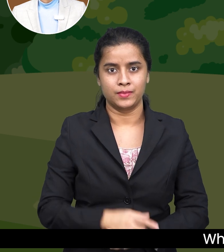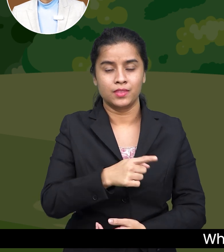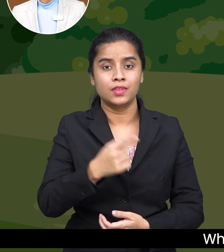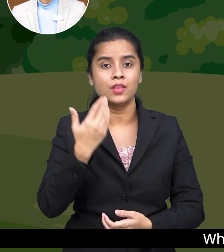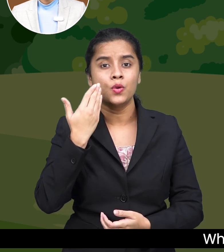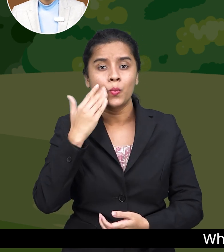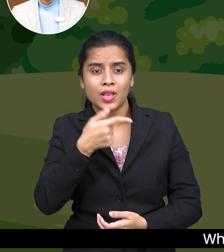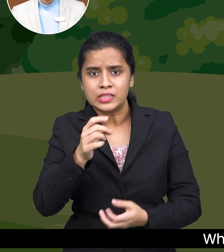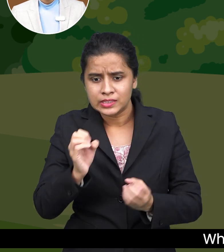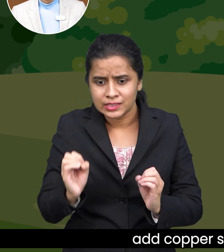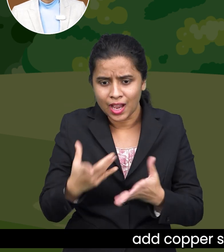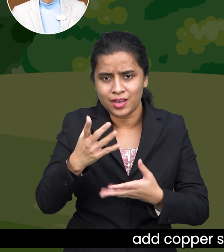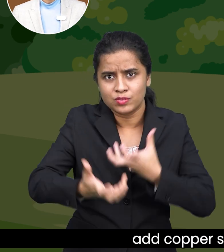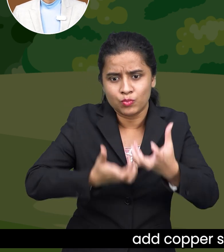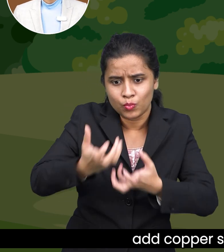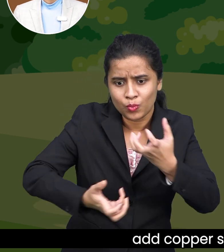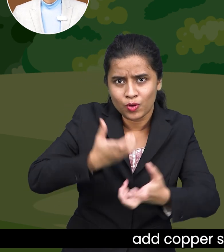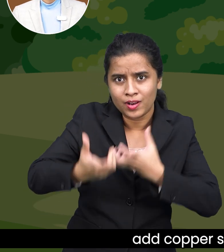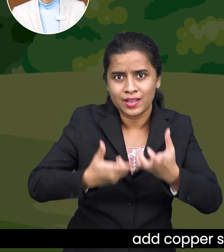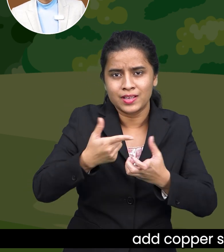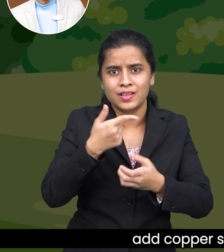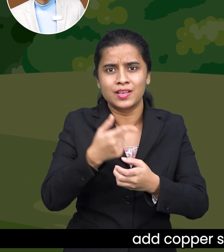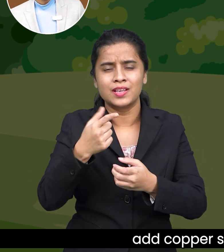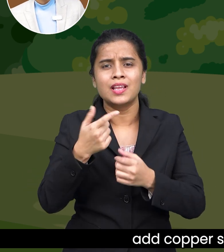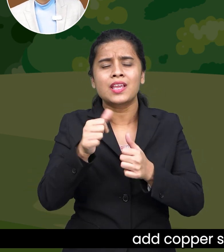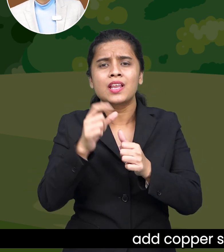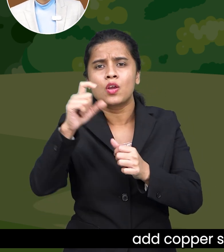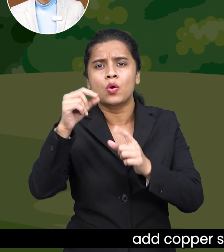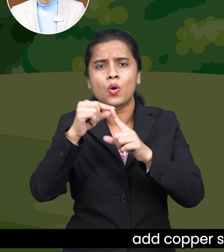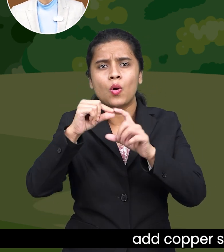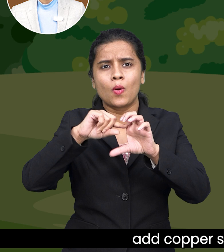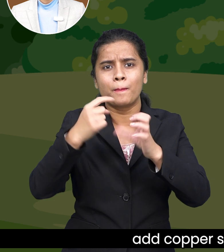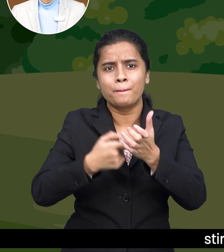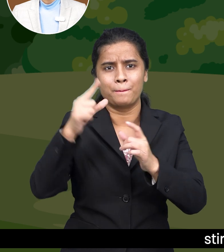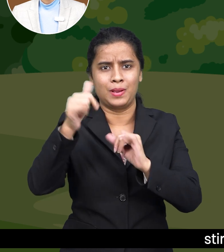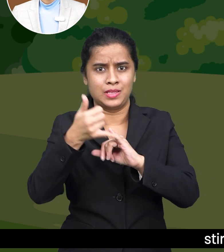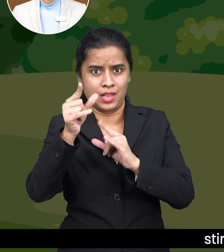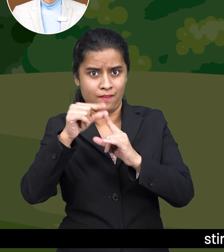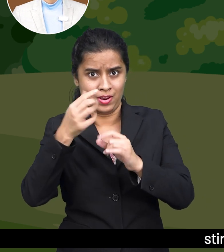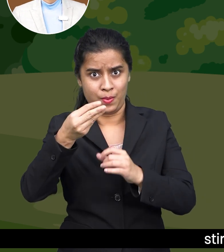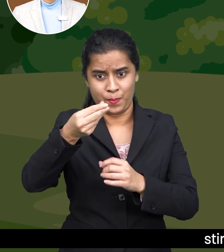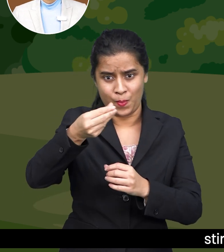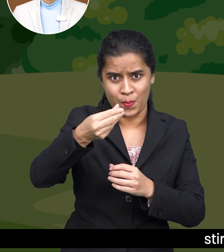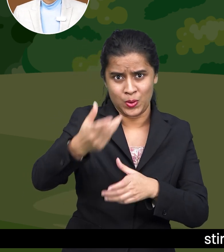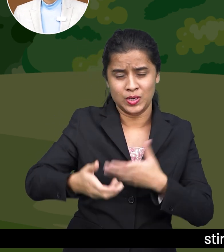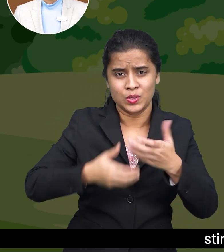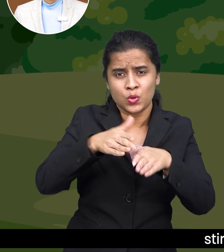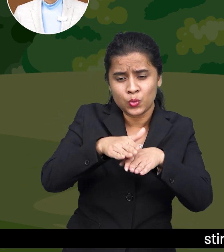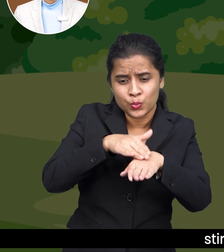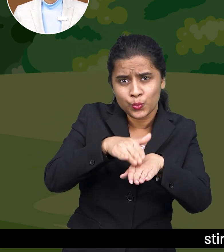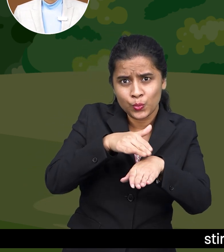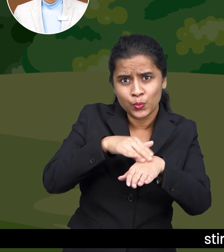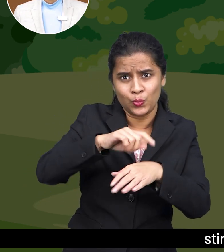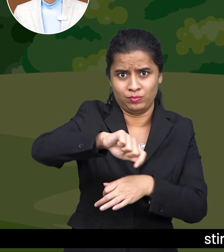When it starts boiling, add copper sulfate powder slowly while stirring continuously.